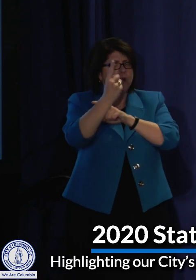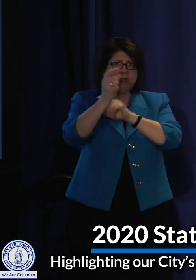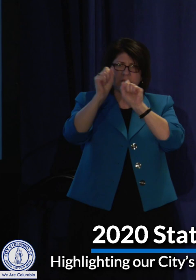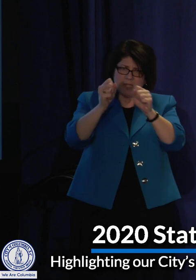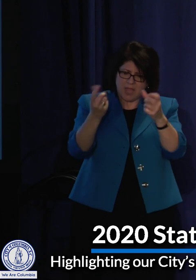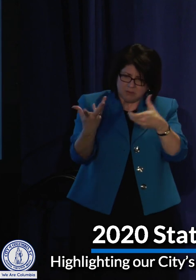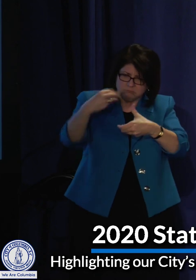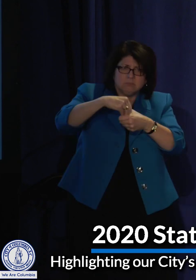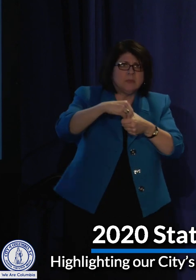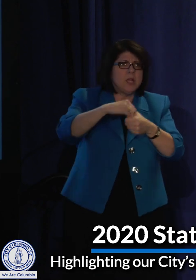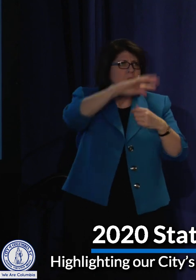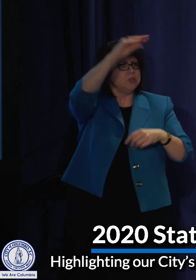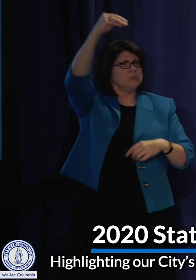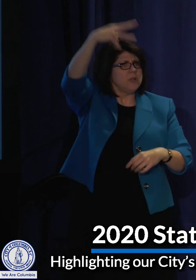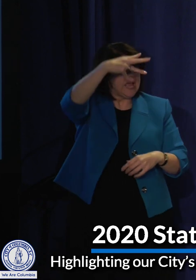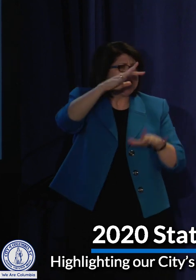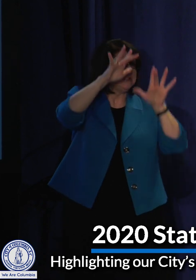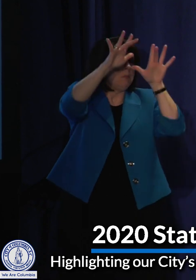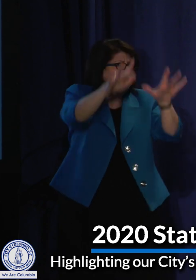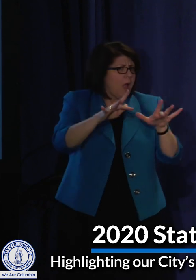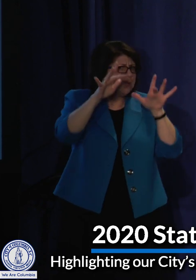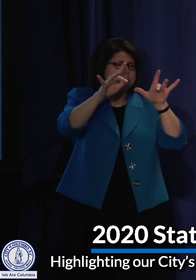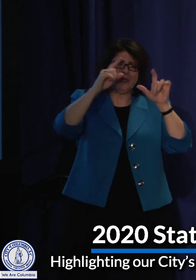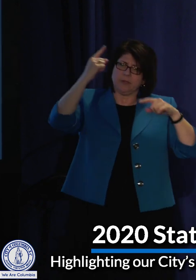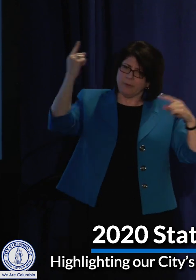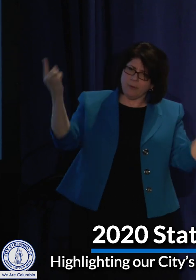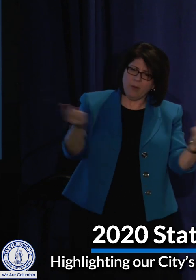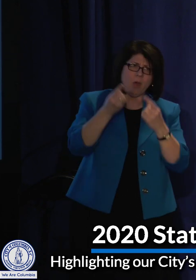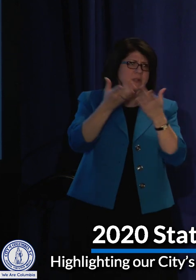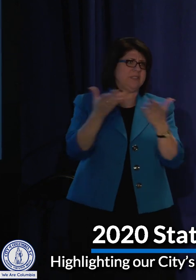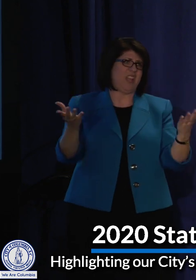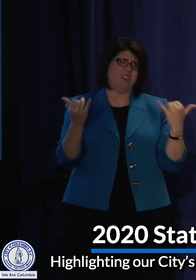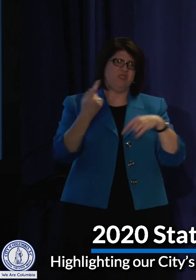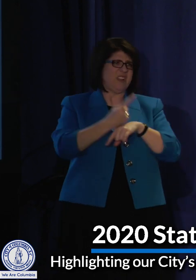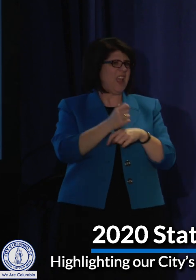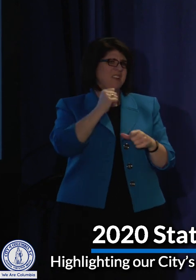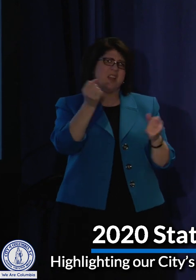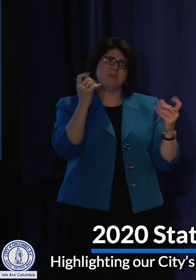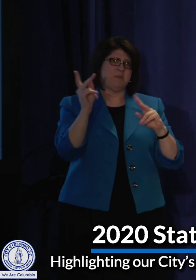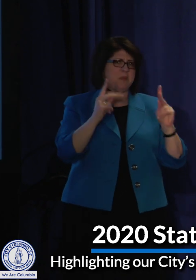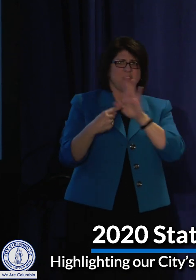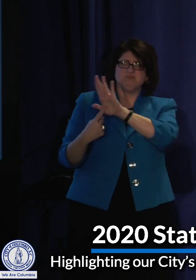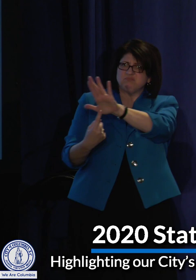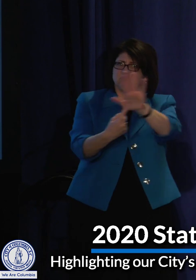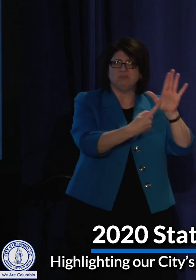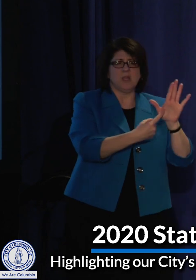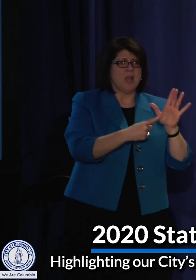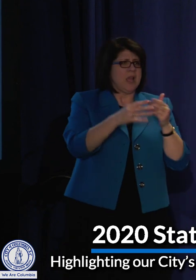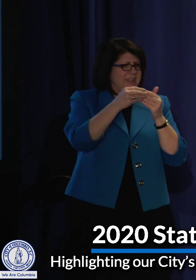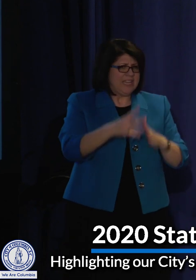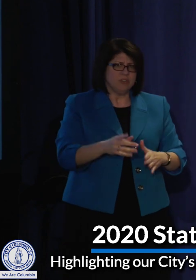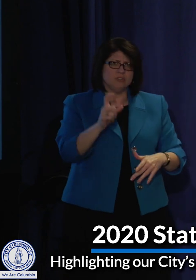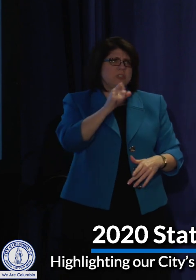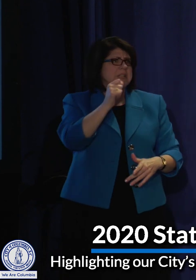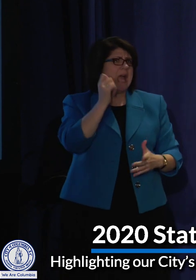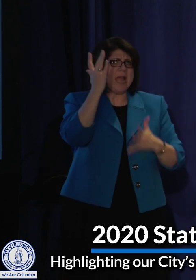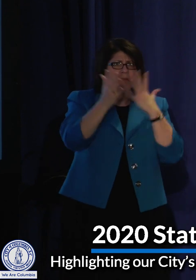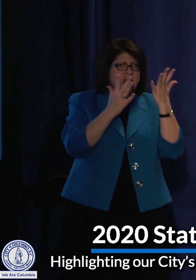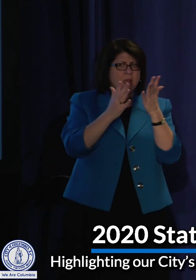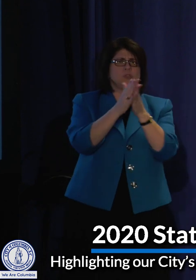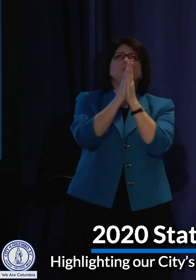mercy, which seems seemingly at short supply in today's world. Leaders are not embarrassed to